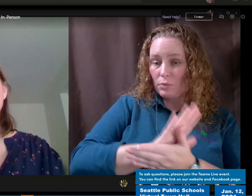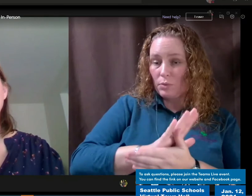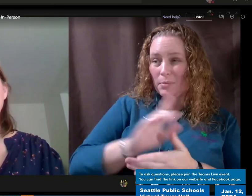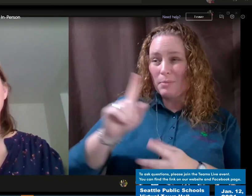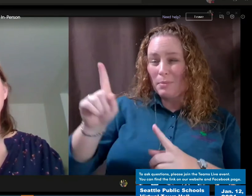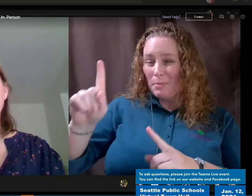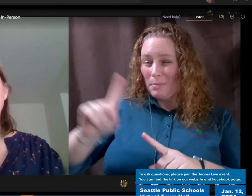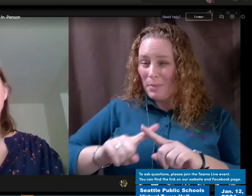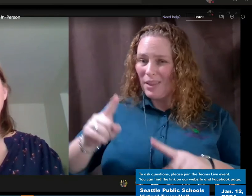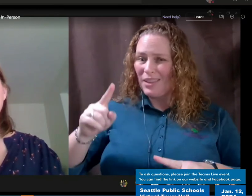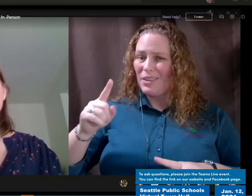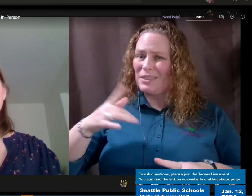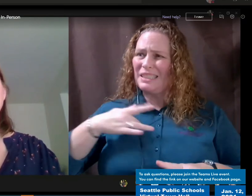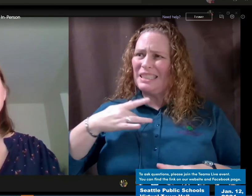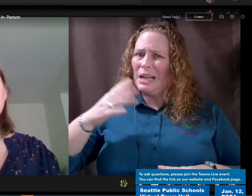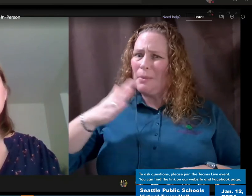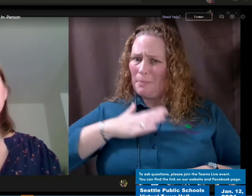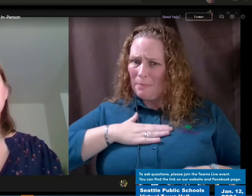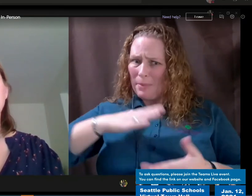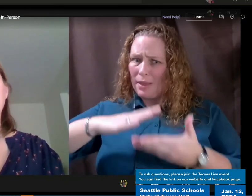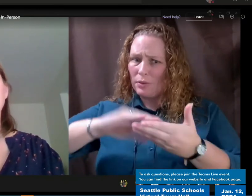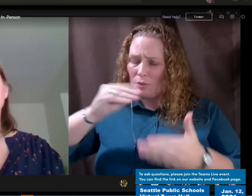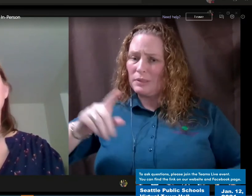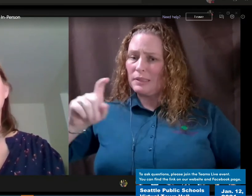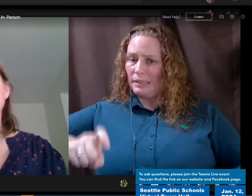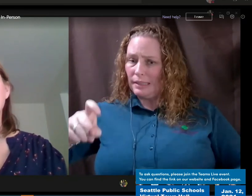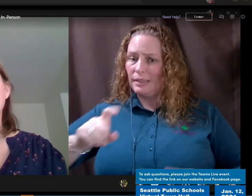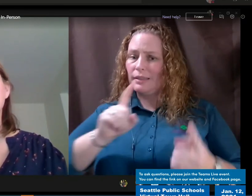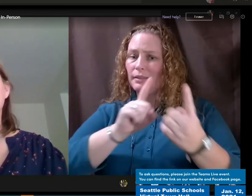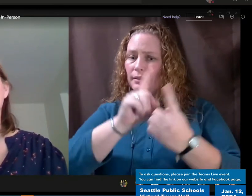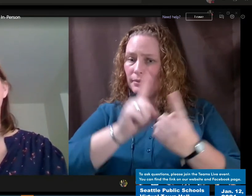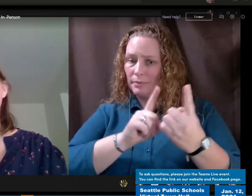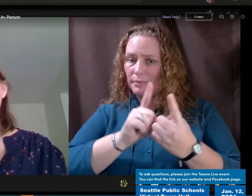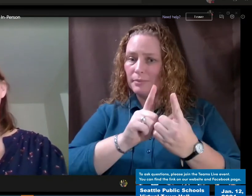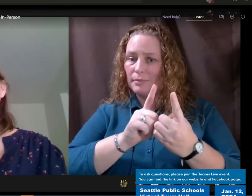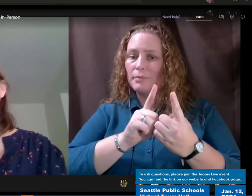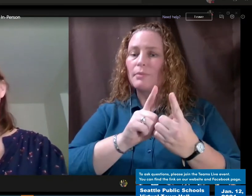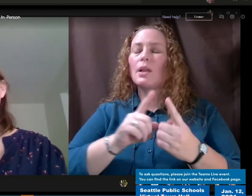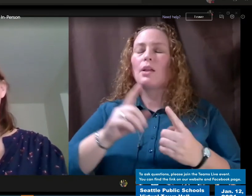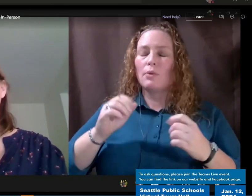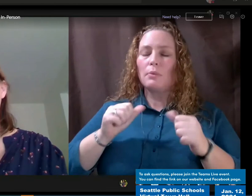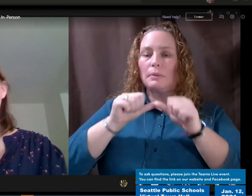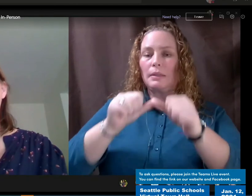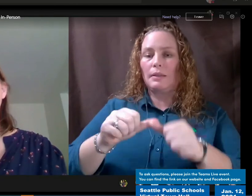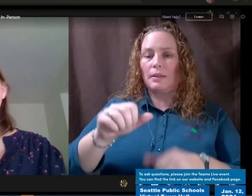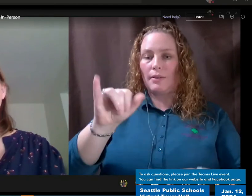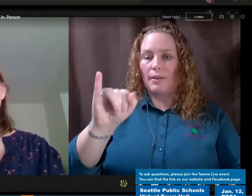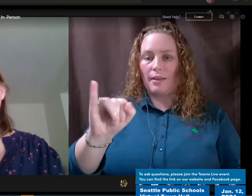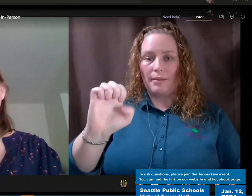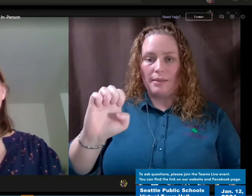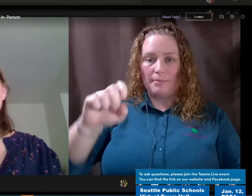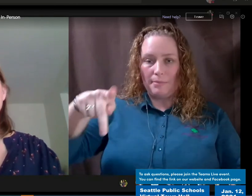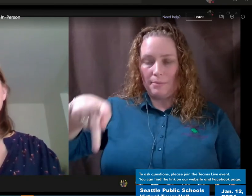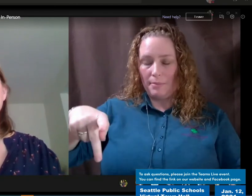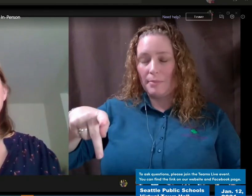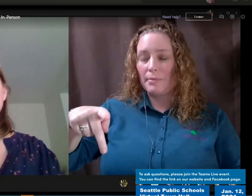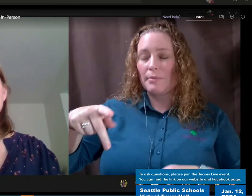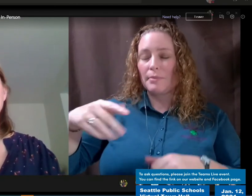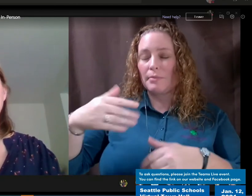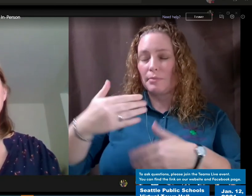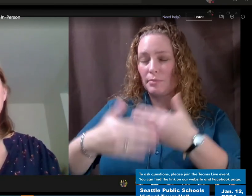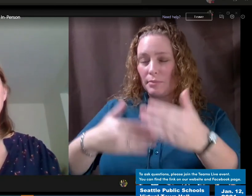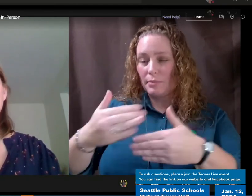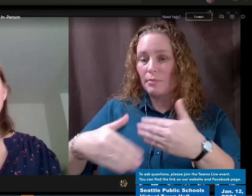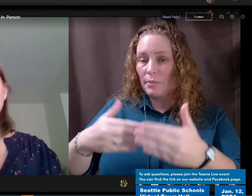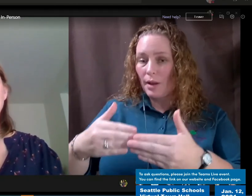in-person services, we will continue the IEP process for making those decisions. So please reach out to your student's